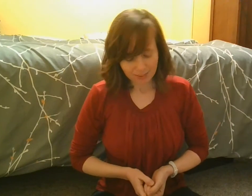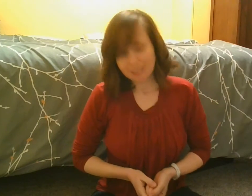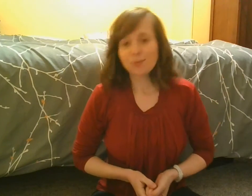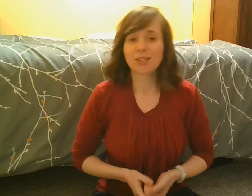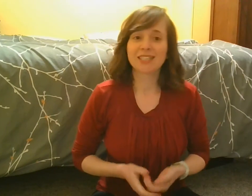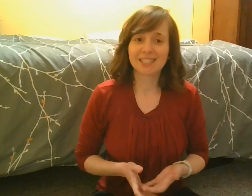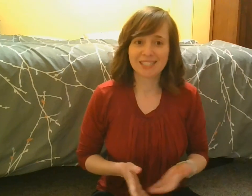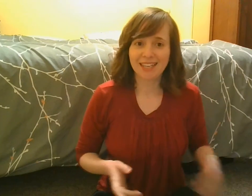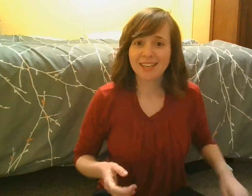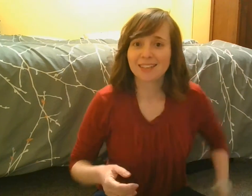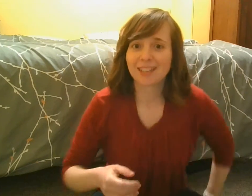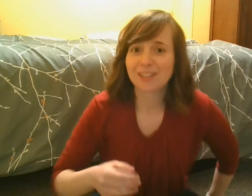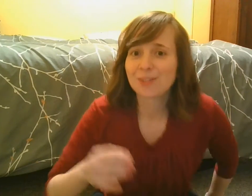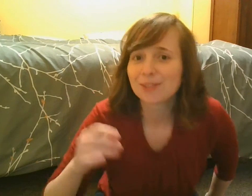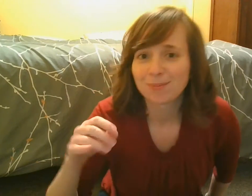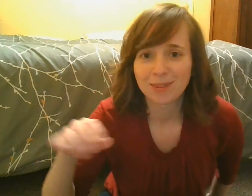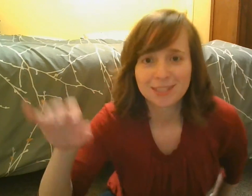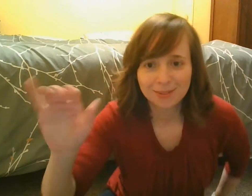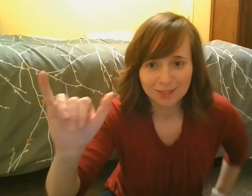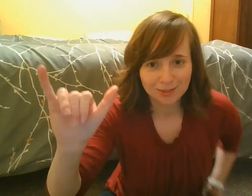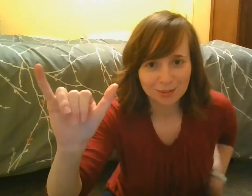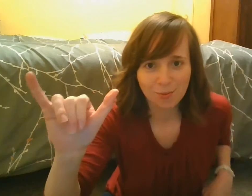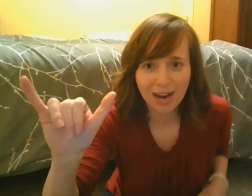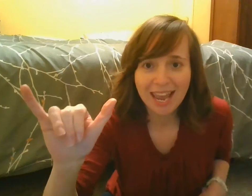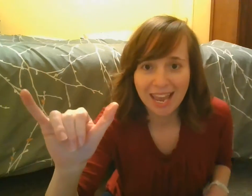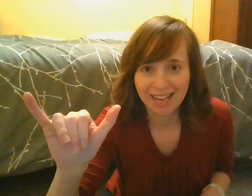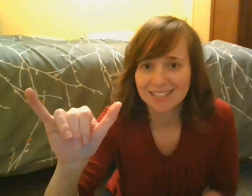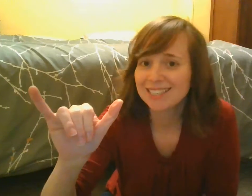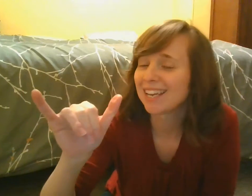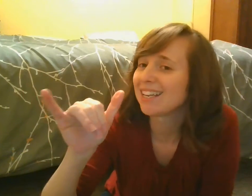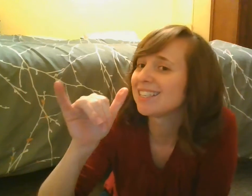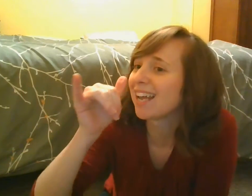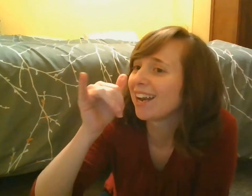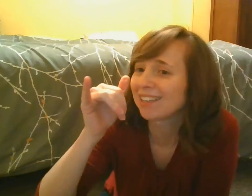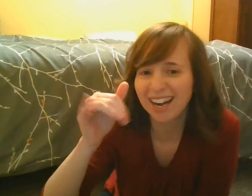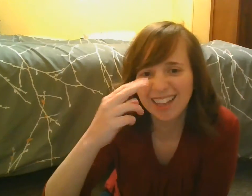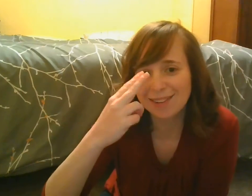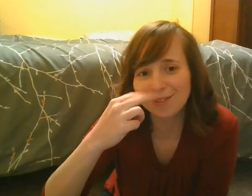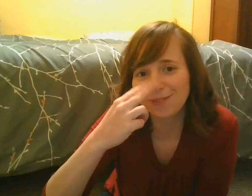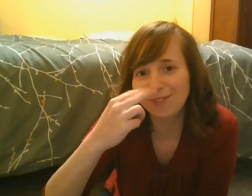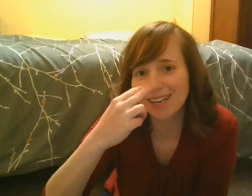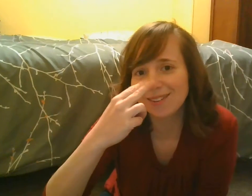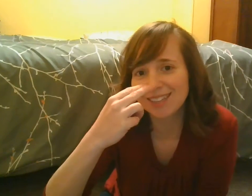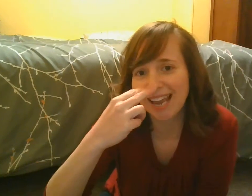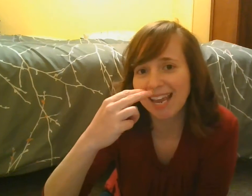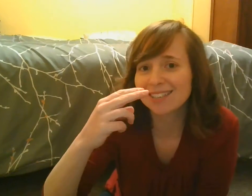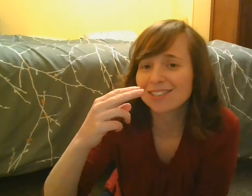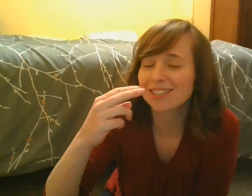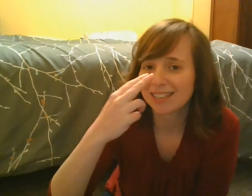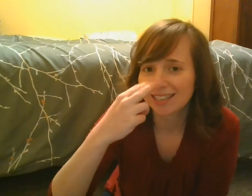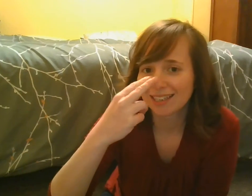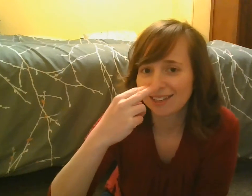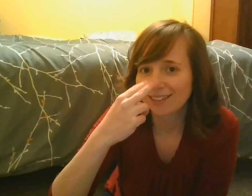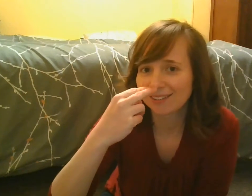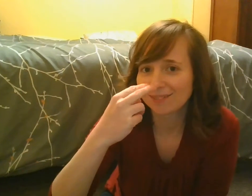Next one is silly. Get a little close up with this one. So it's the Y hand, and you just kind of like with funny with the H.